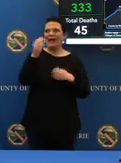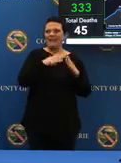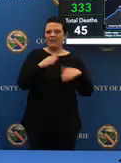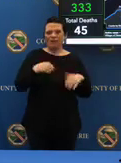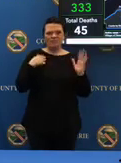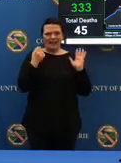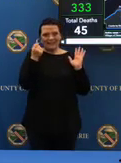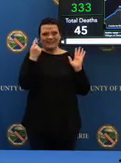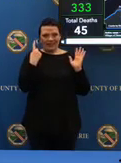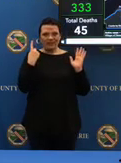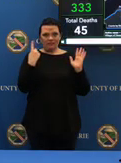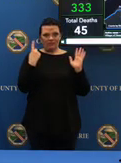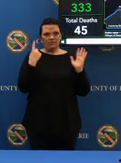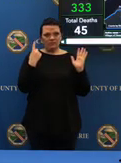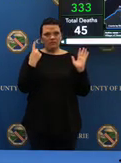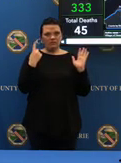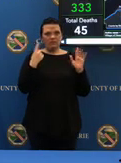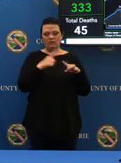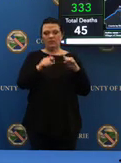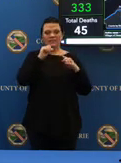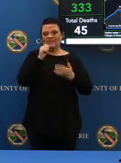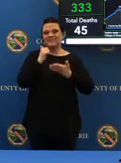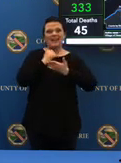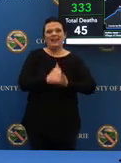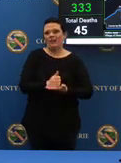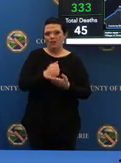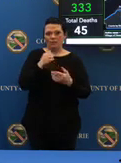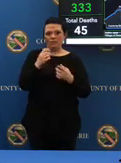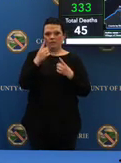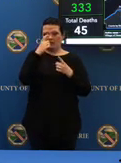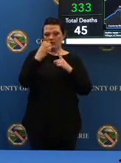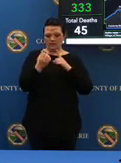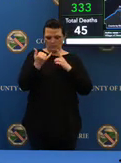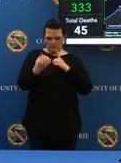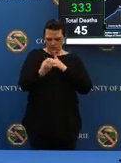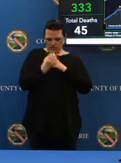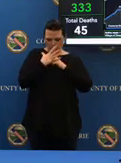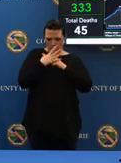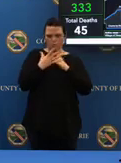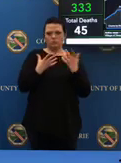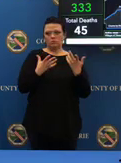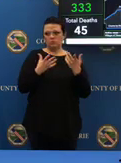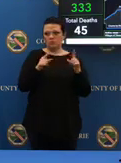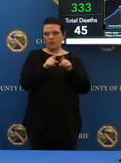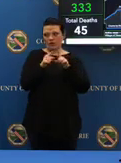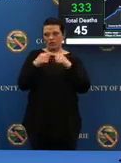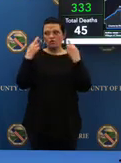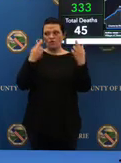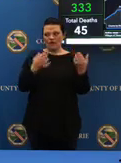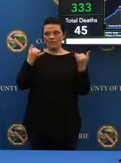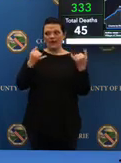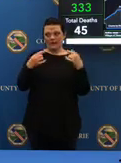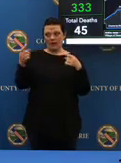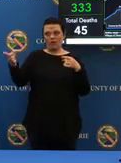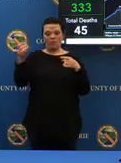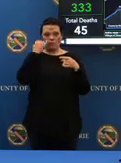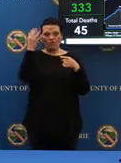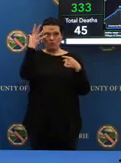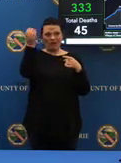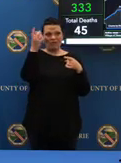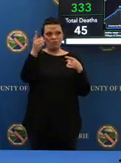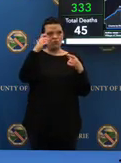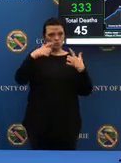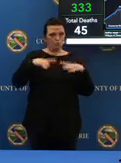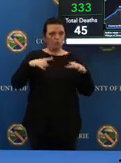it. But it doesn't help when you're exposing yourself. And remember, we're also recommending now when people go out, you should be